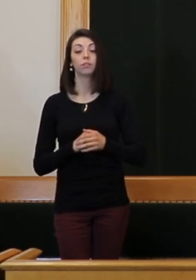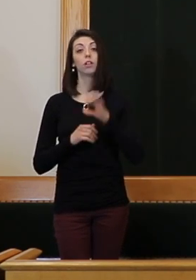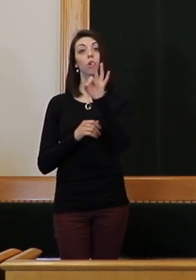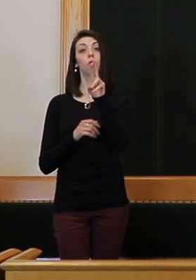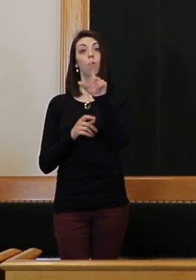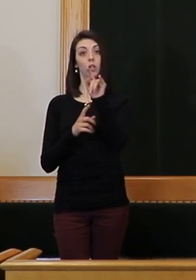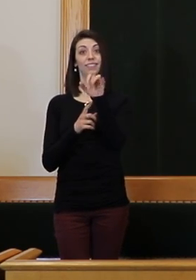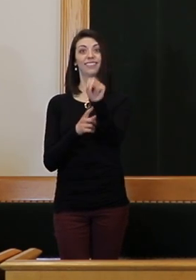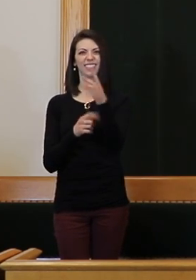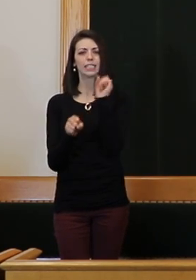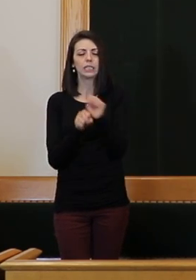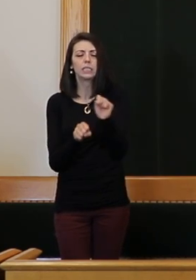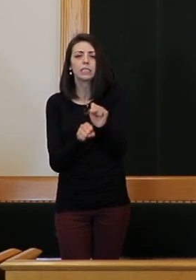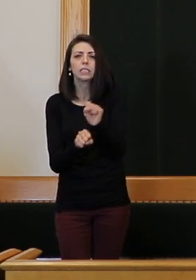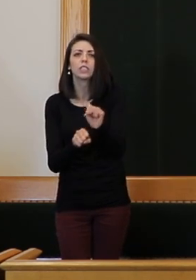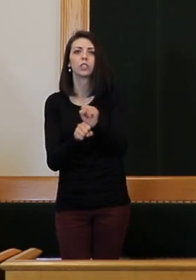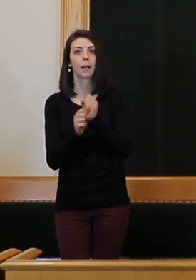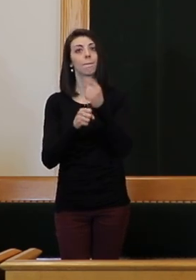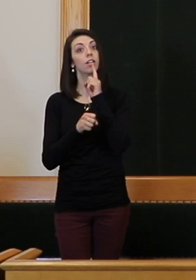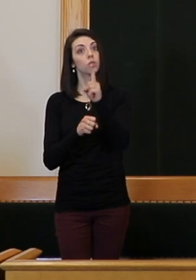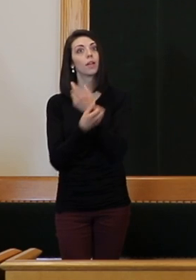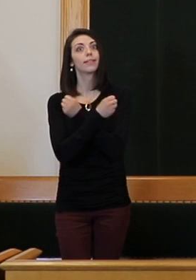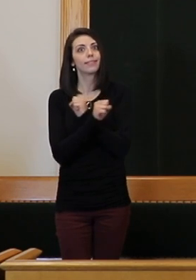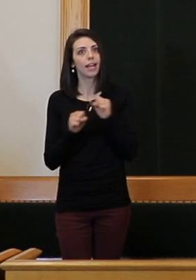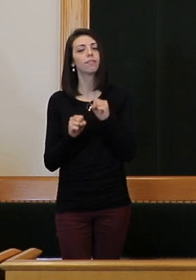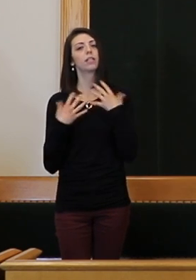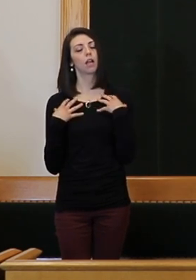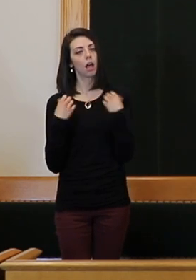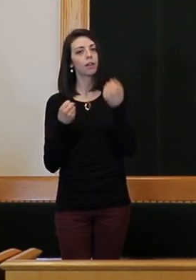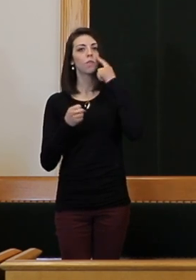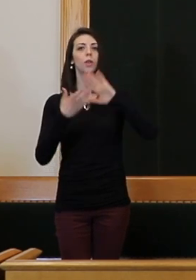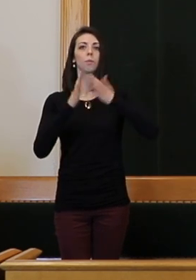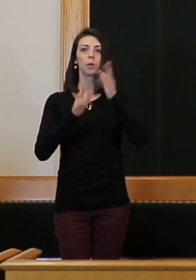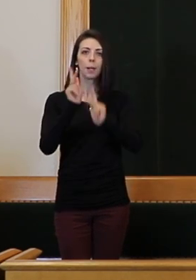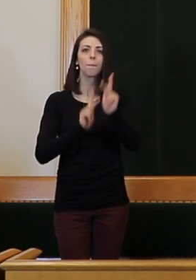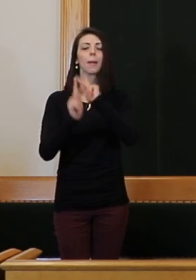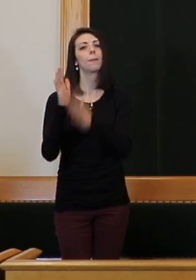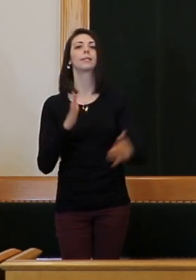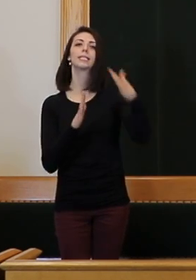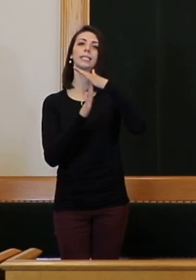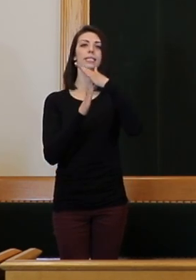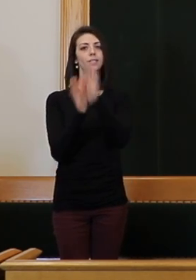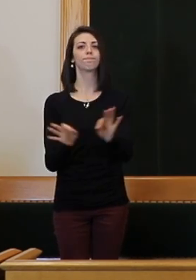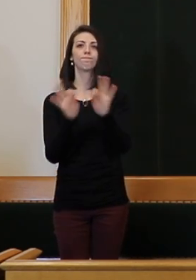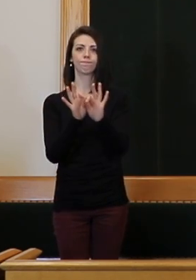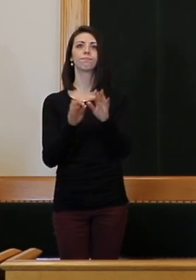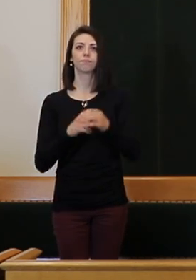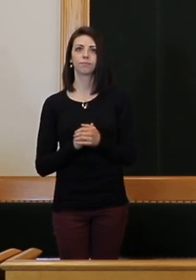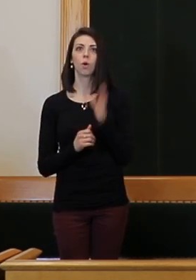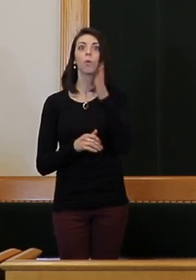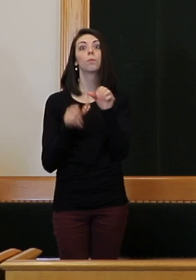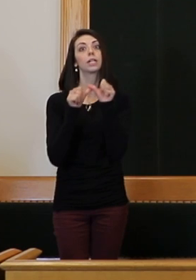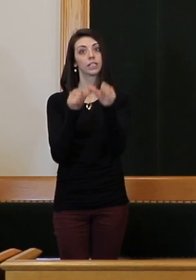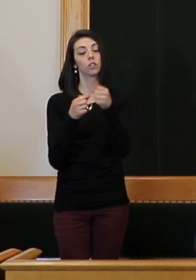working tirelessly to ensure that the safety and well-being of our community is our #1 priority. We will